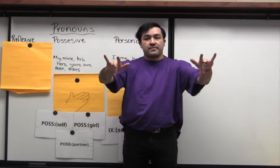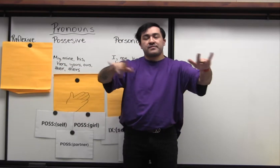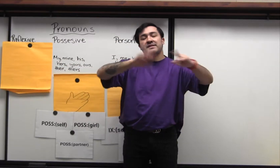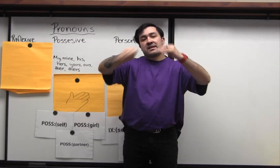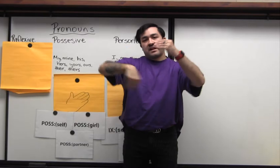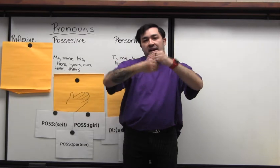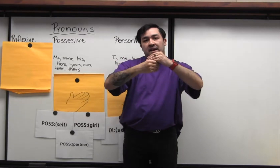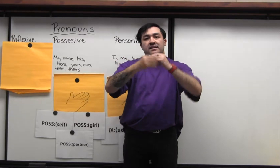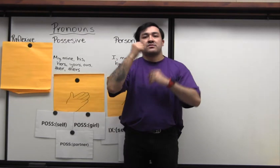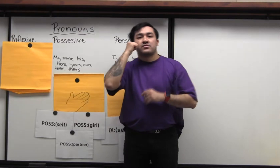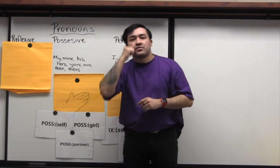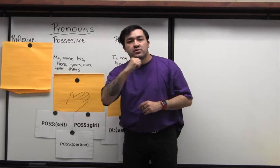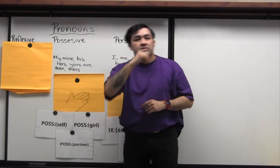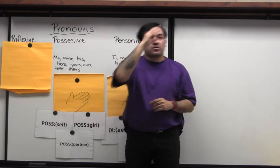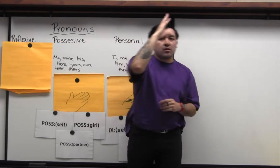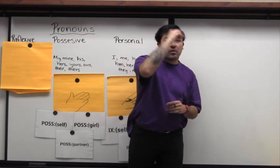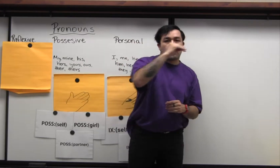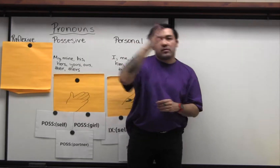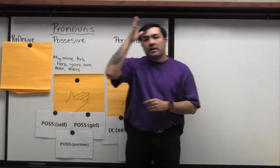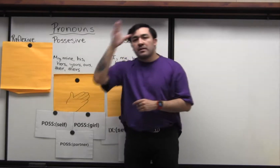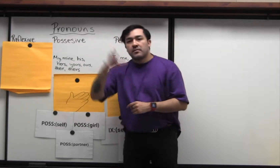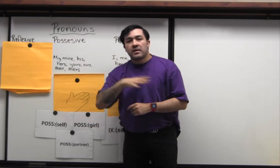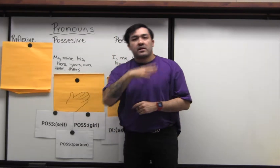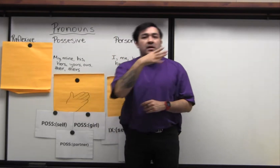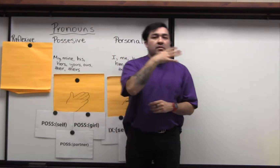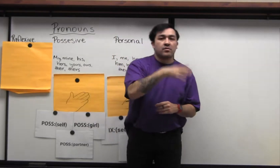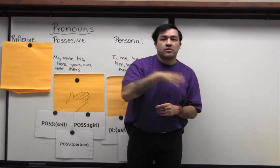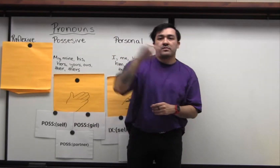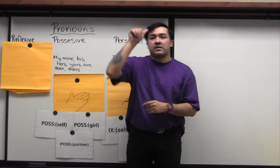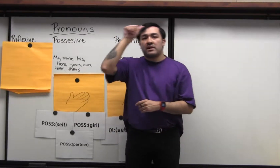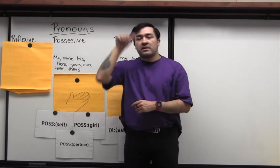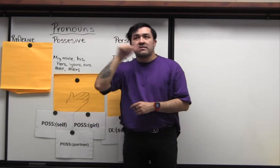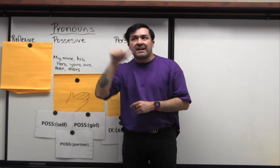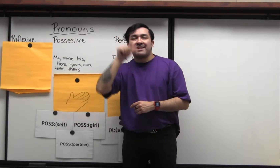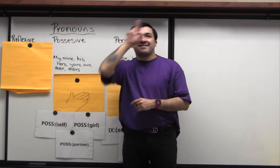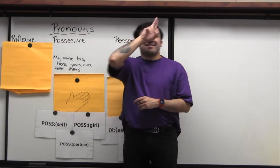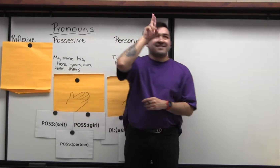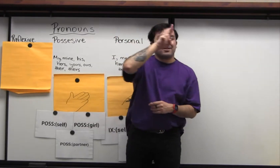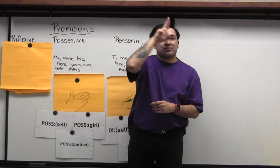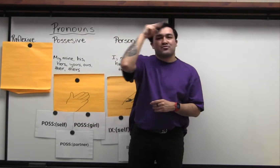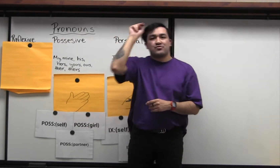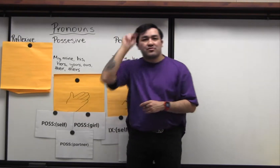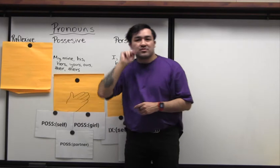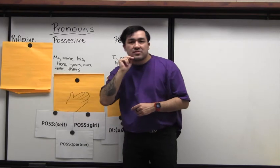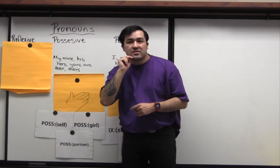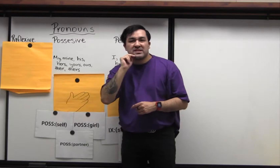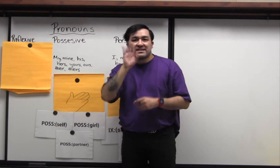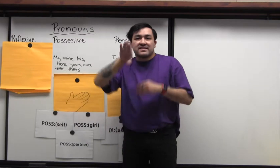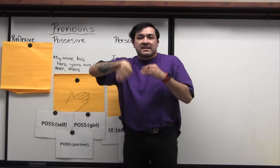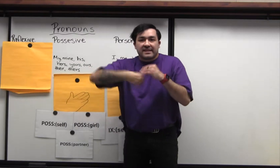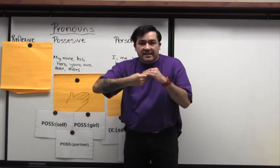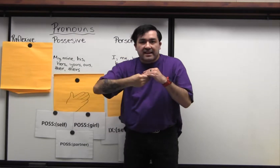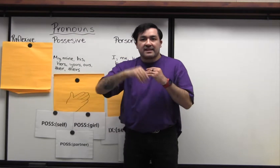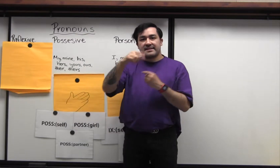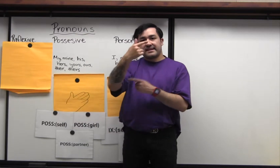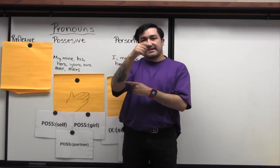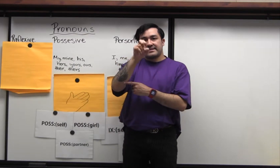to apply the gender if we want to have it register as a gender term in another person. So aunt, uncle,